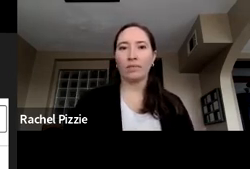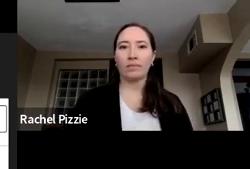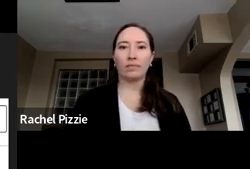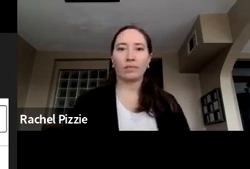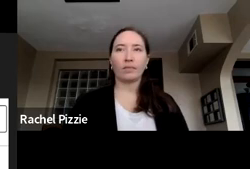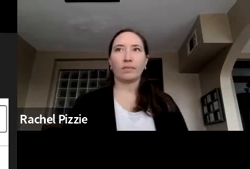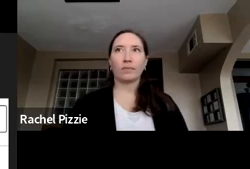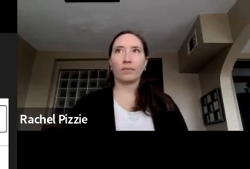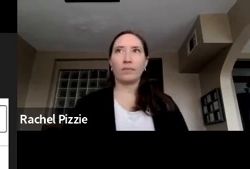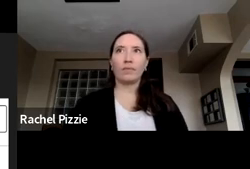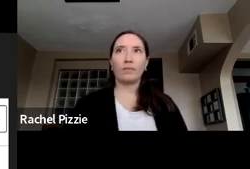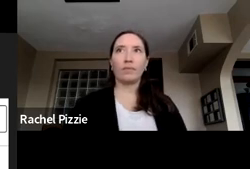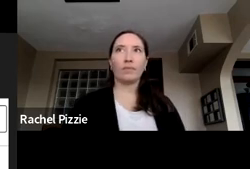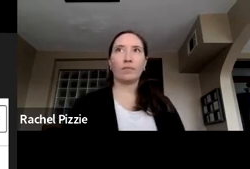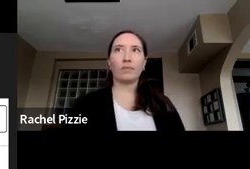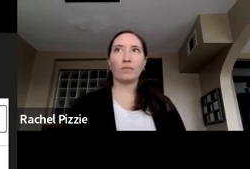look.